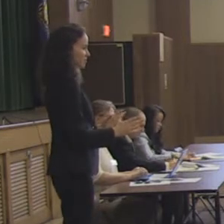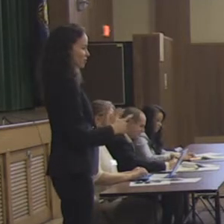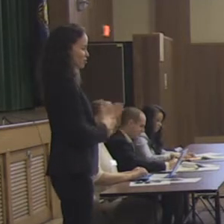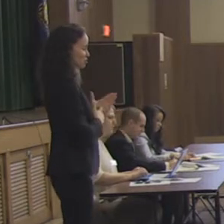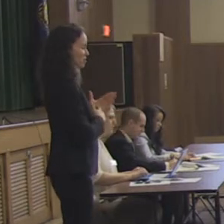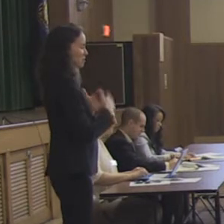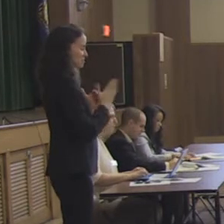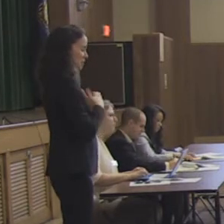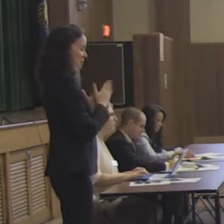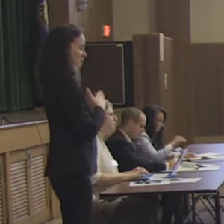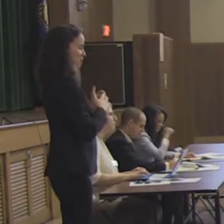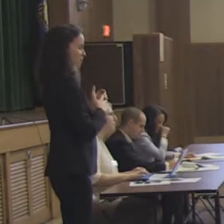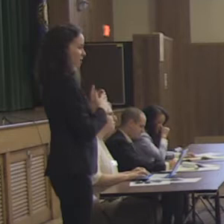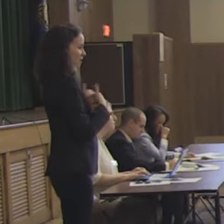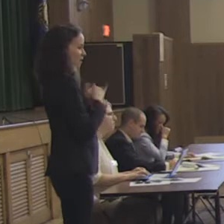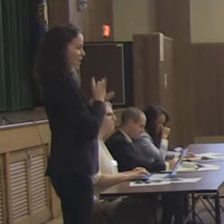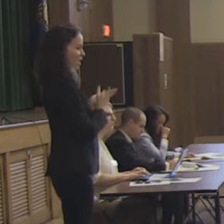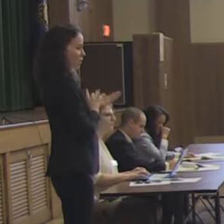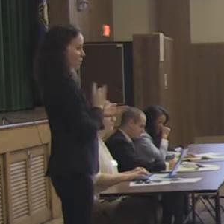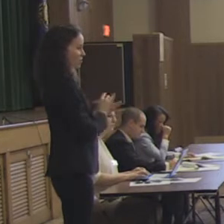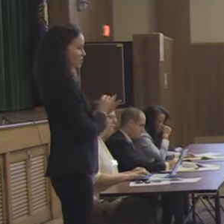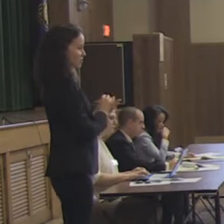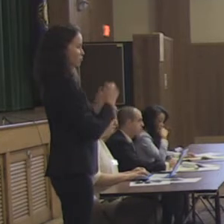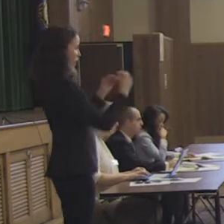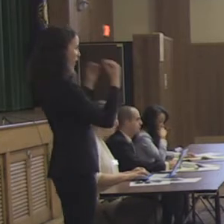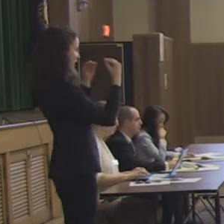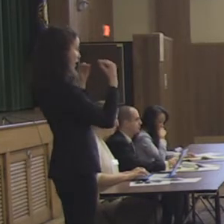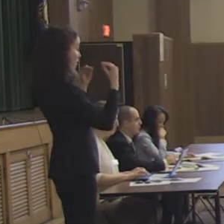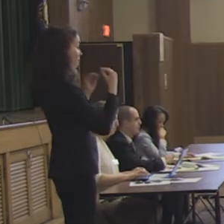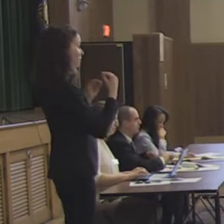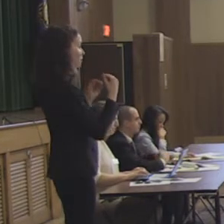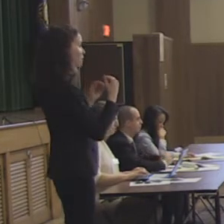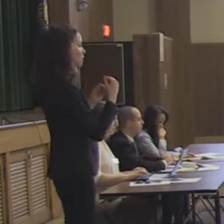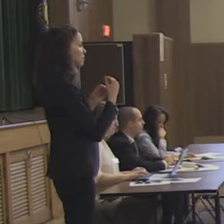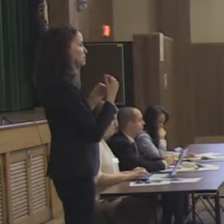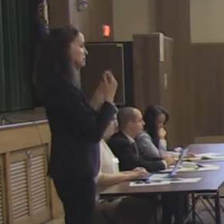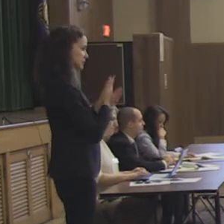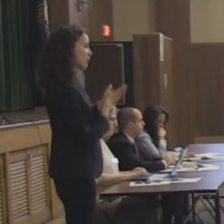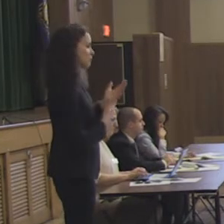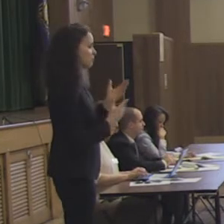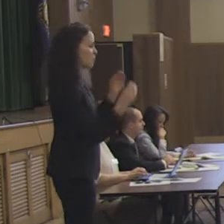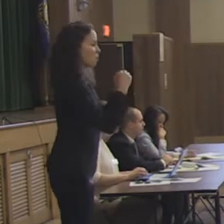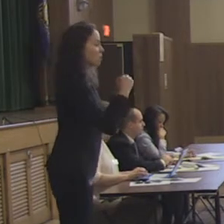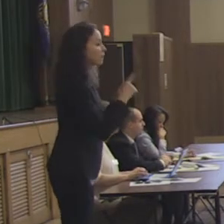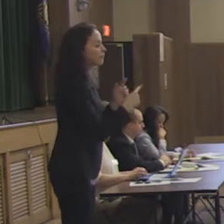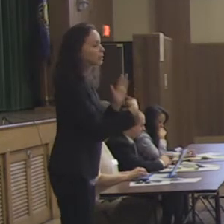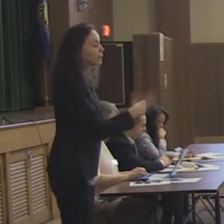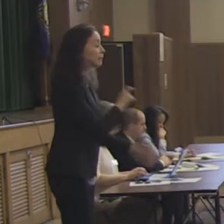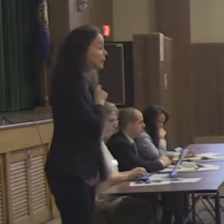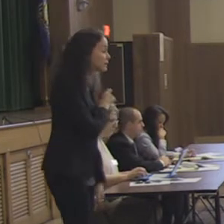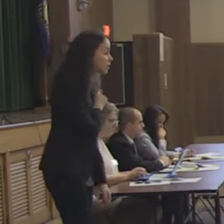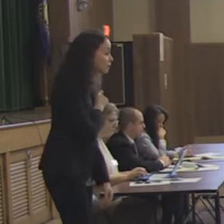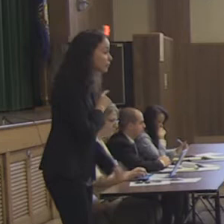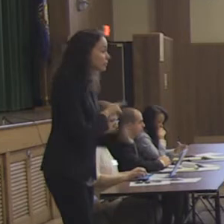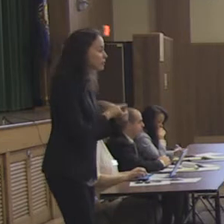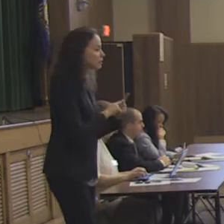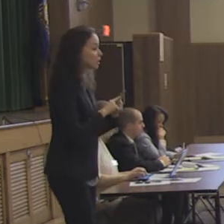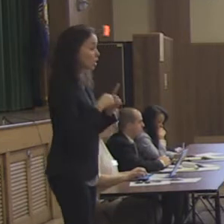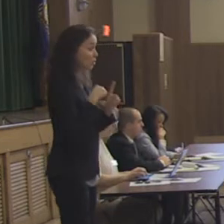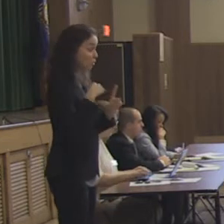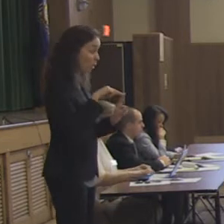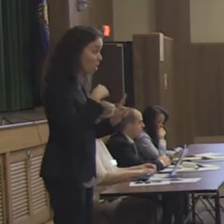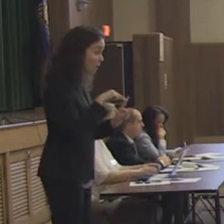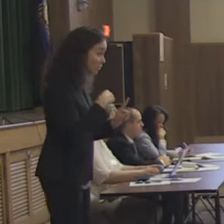8-hour program, to say nothing of some who need more than that, but police officers,